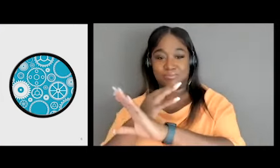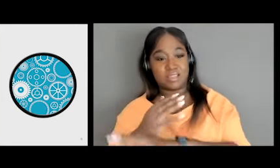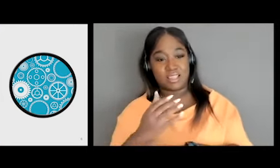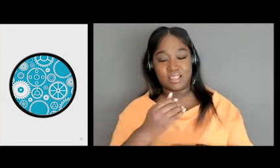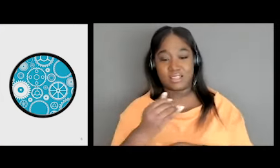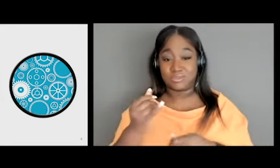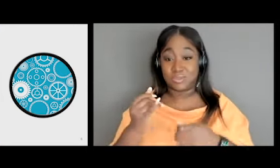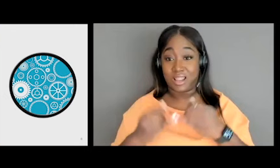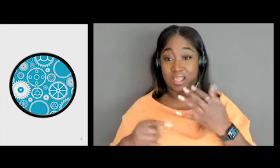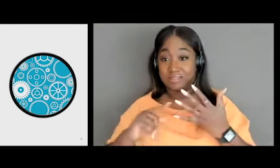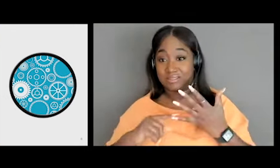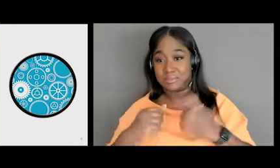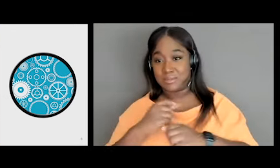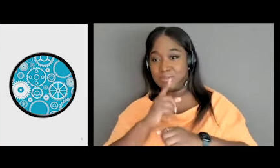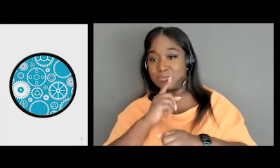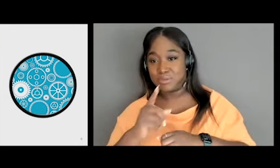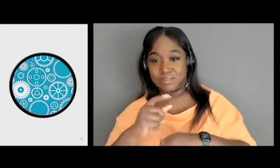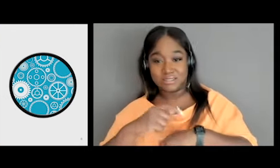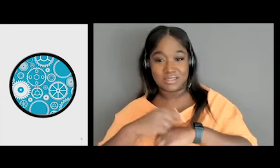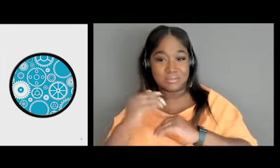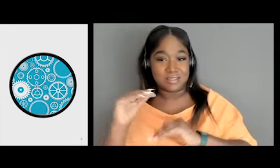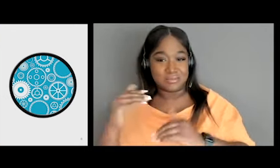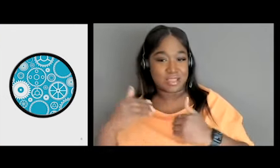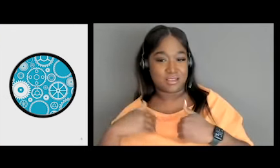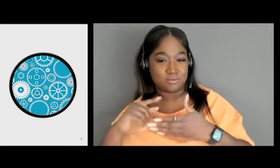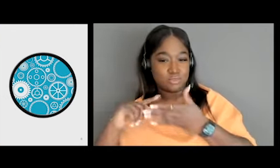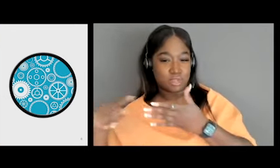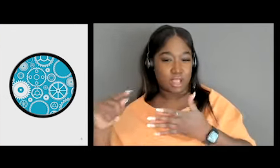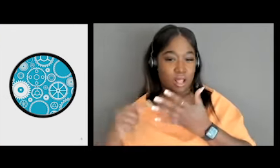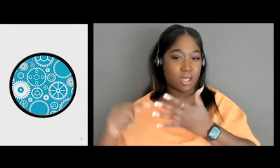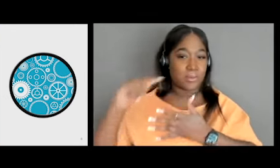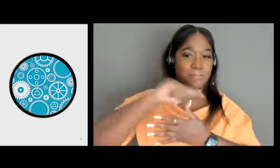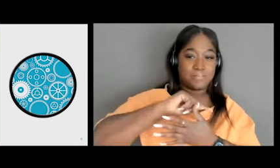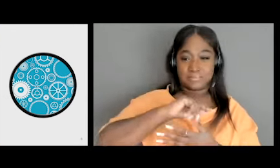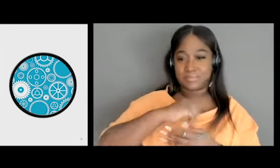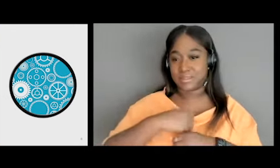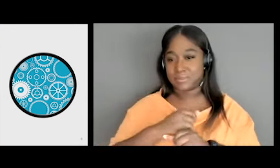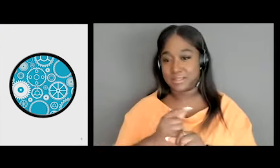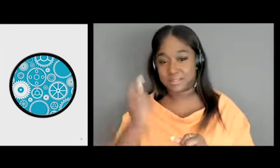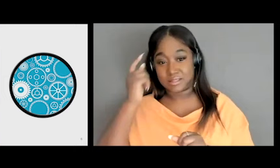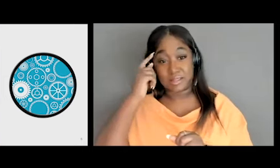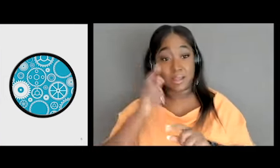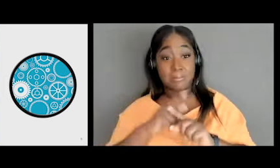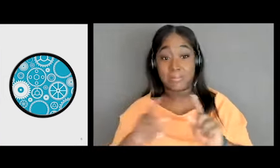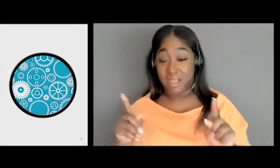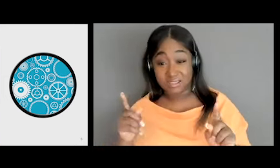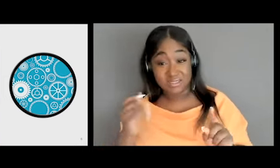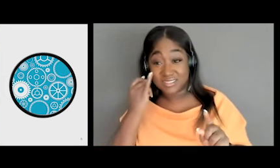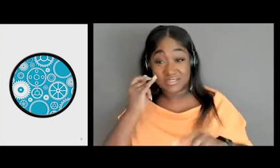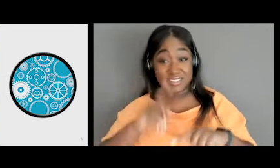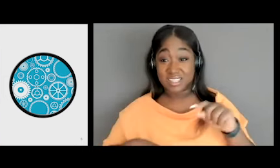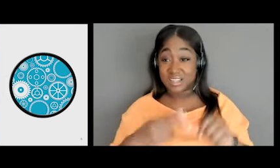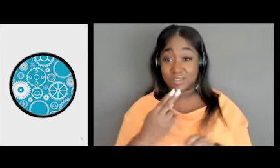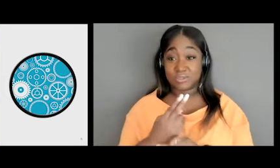for short responses, and we can use the Jamboard throughout. But if the Jamboard is inaccessible to you, we will be taking notes and